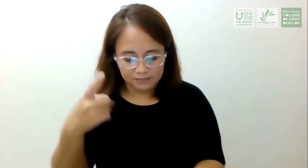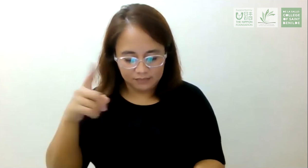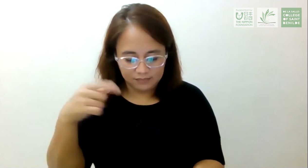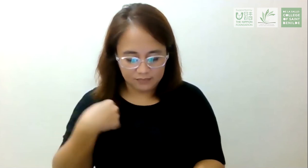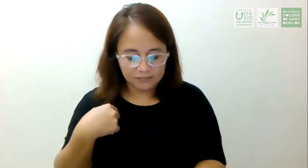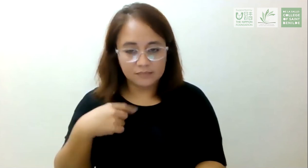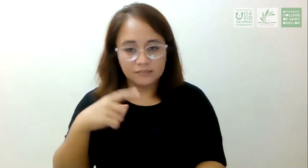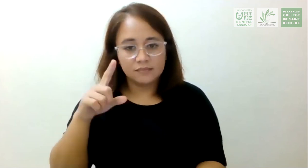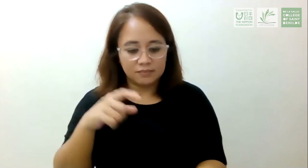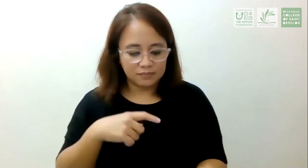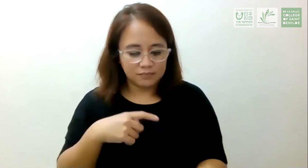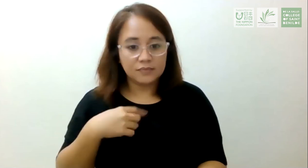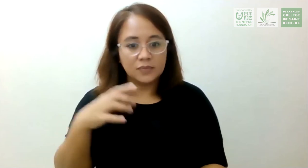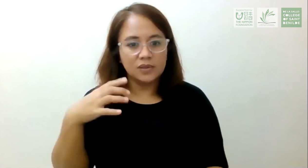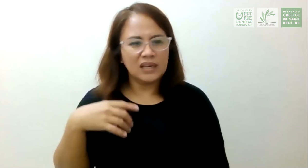Ember, are you okay on Monday?